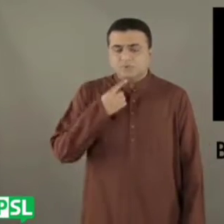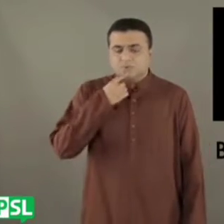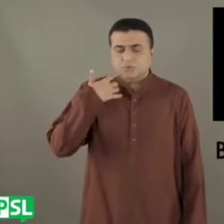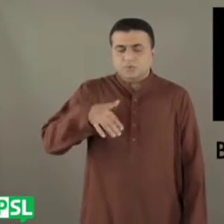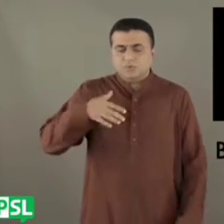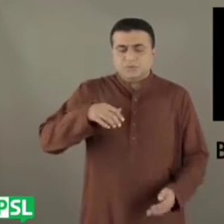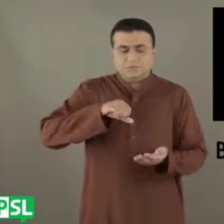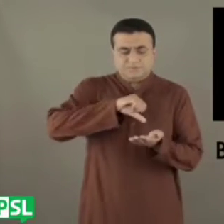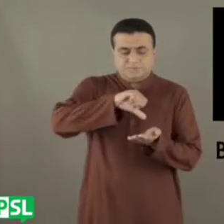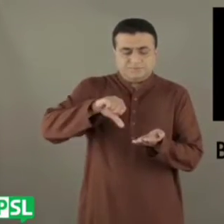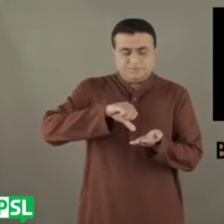Big King chutney.